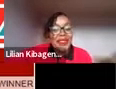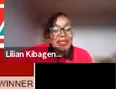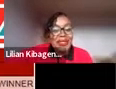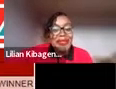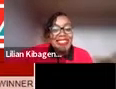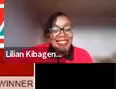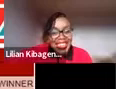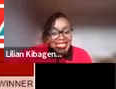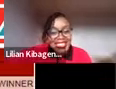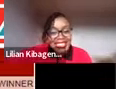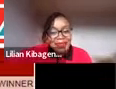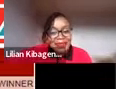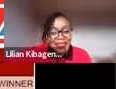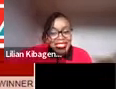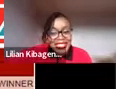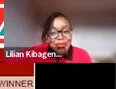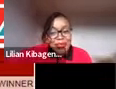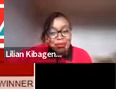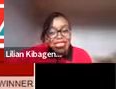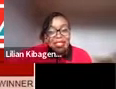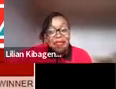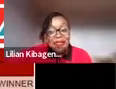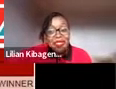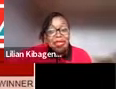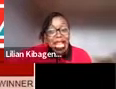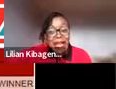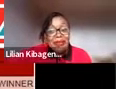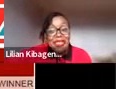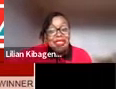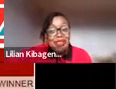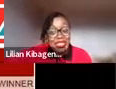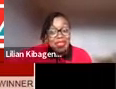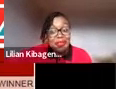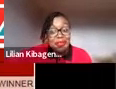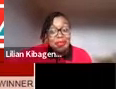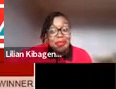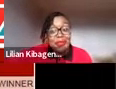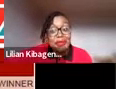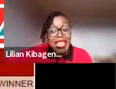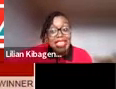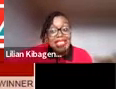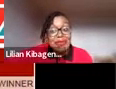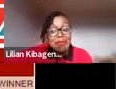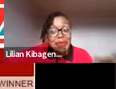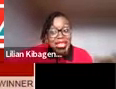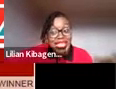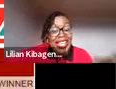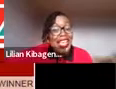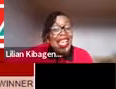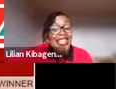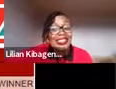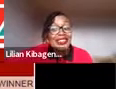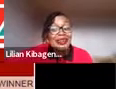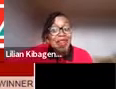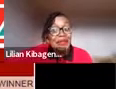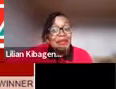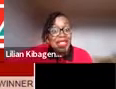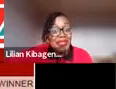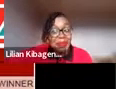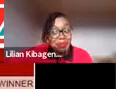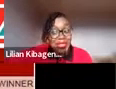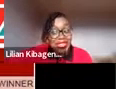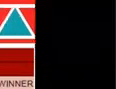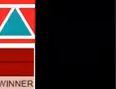have Philip Karani Sylvester from the Salvation Army Likoni School from the Blind in Mombasa as the